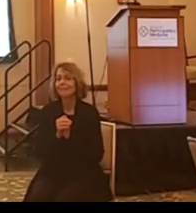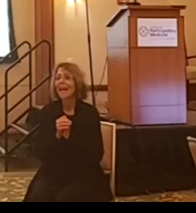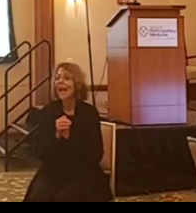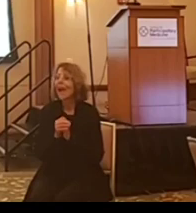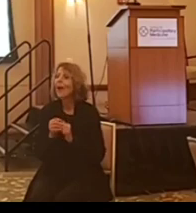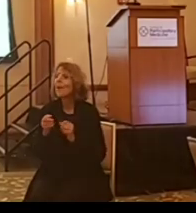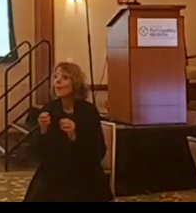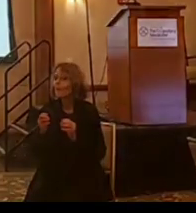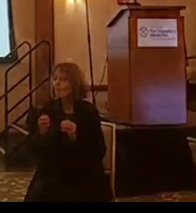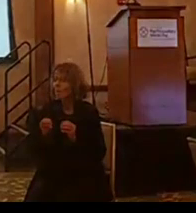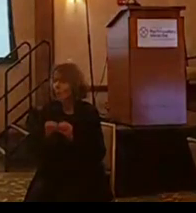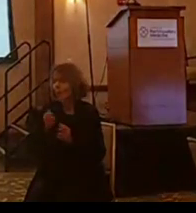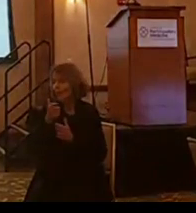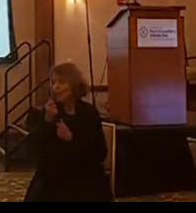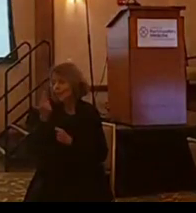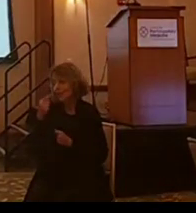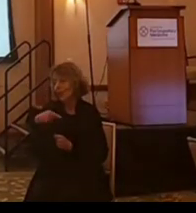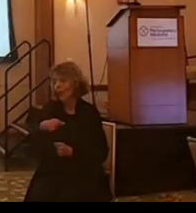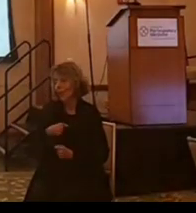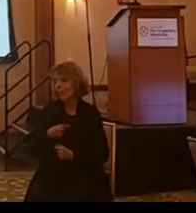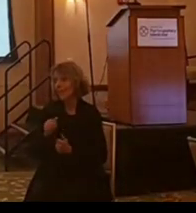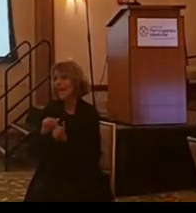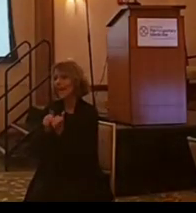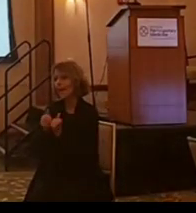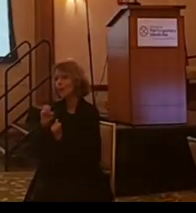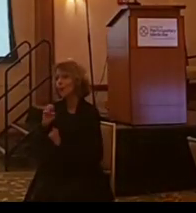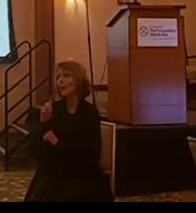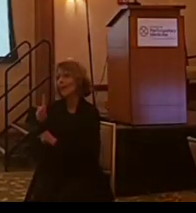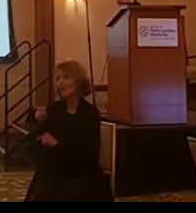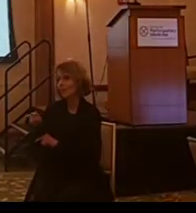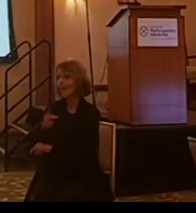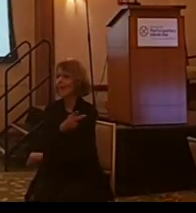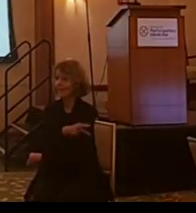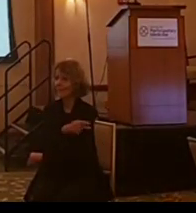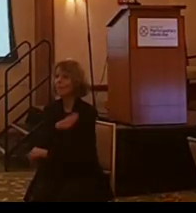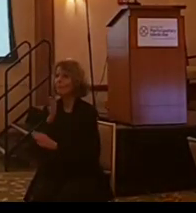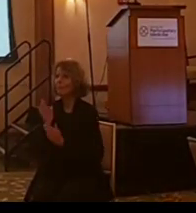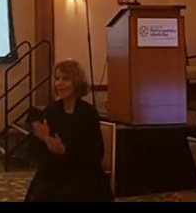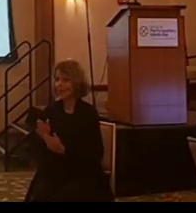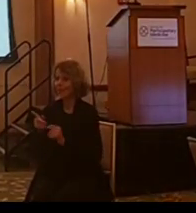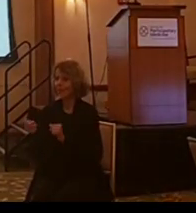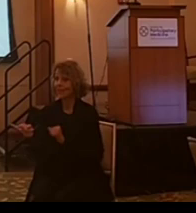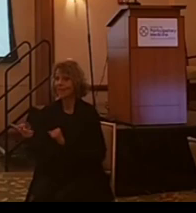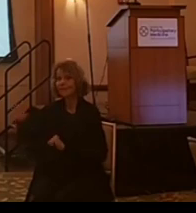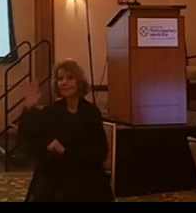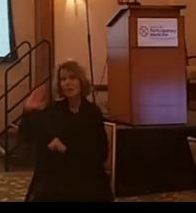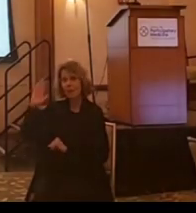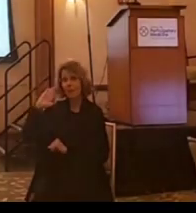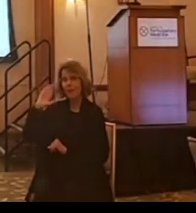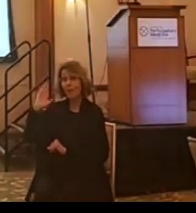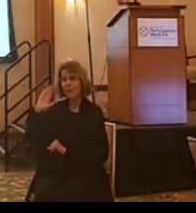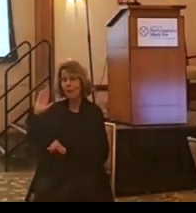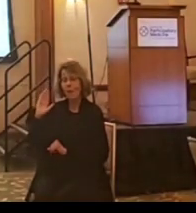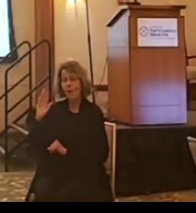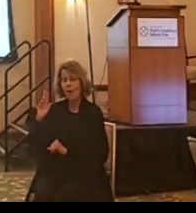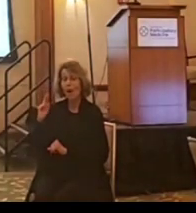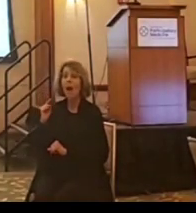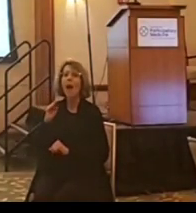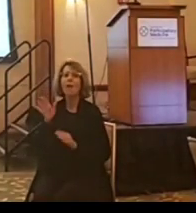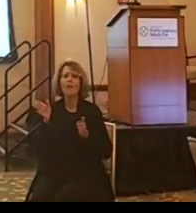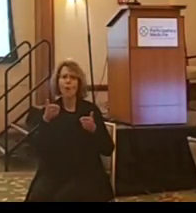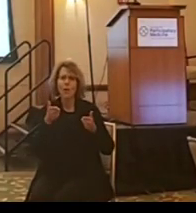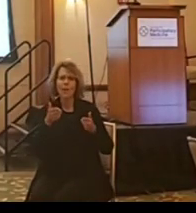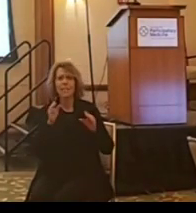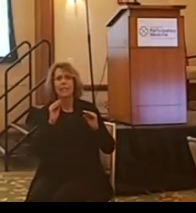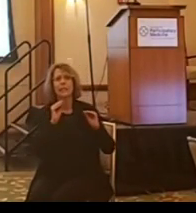patients? And we haven't necessarily in the past thought about investing in skills and resources